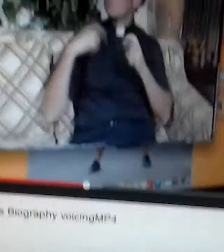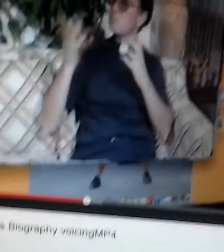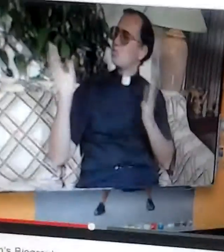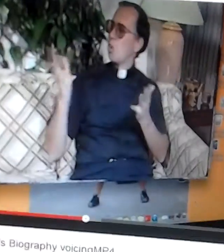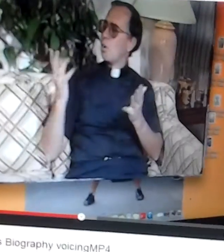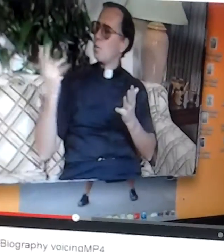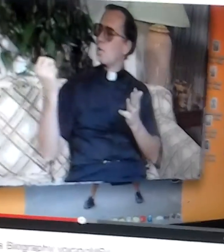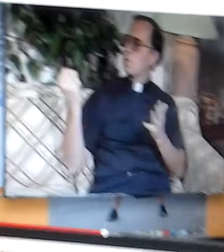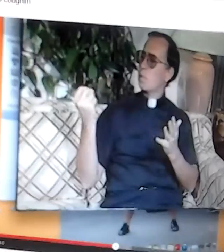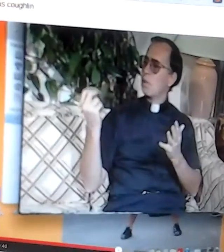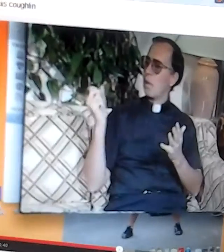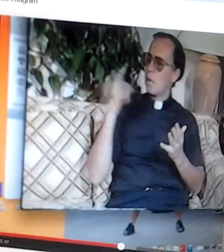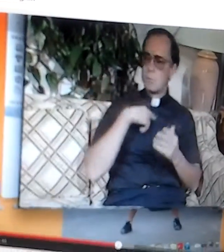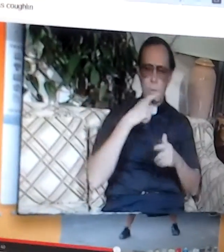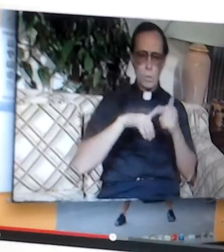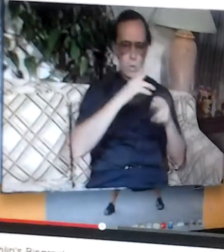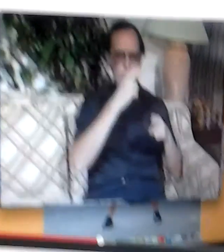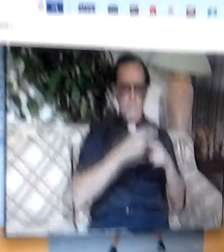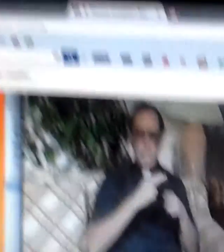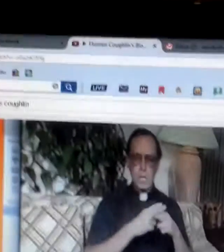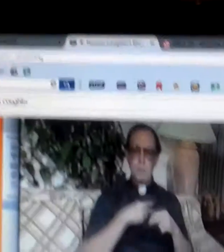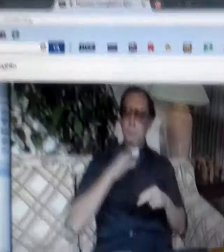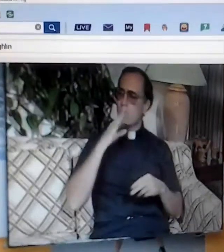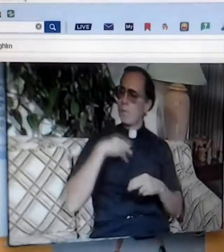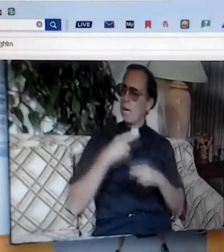They welcomed me.